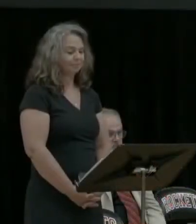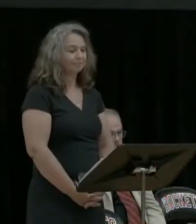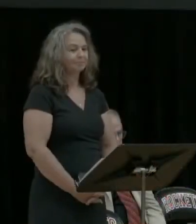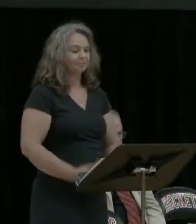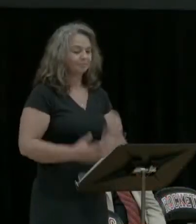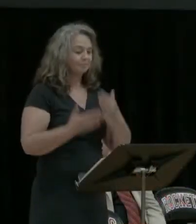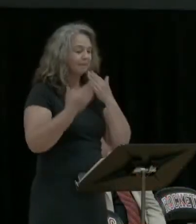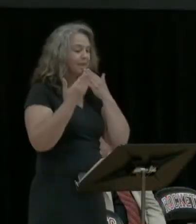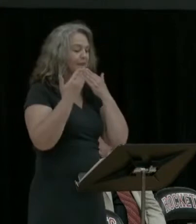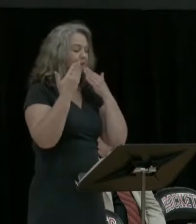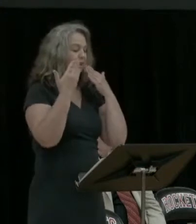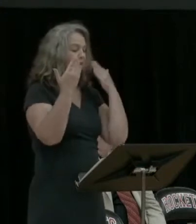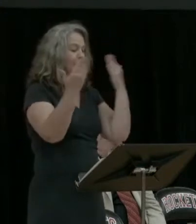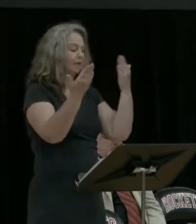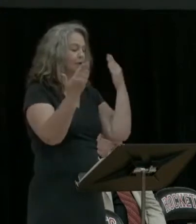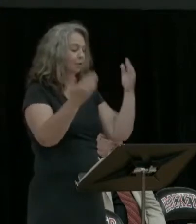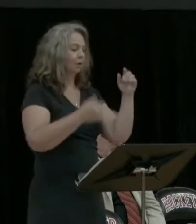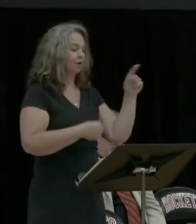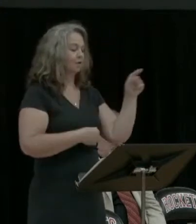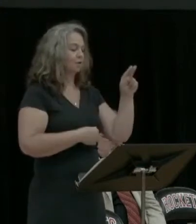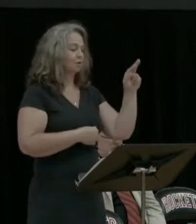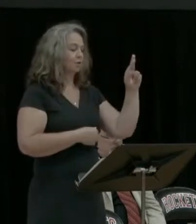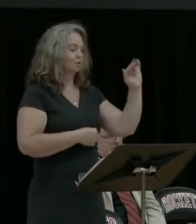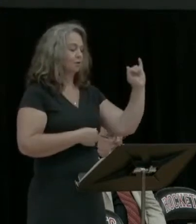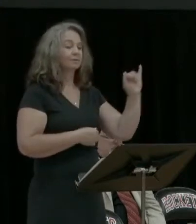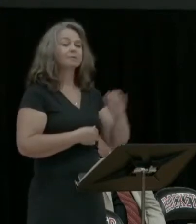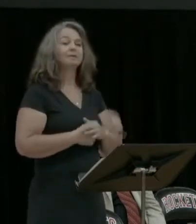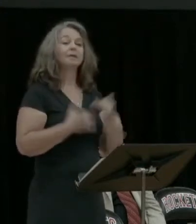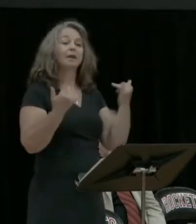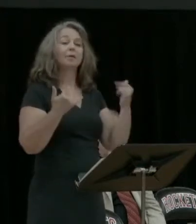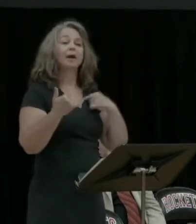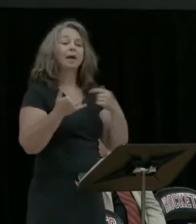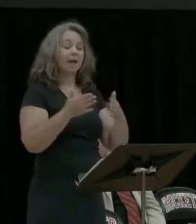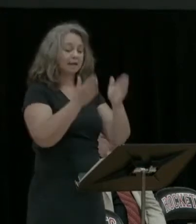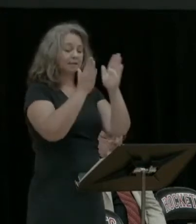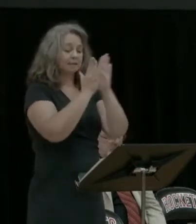Thank you, Zuri. At this time, I ask Sarah Strauss to come join us.